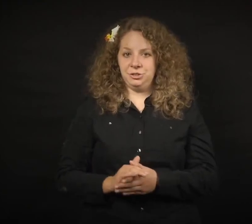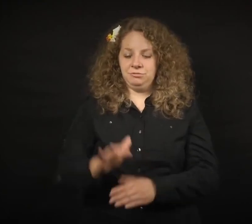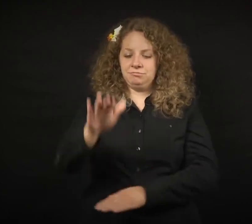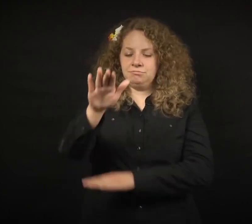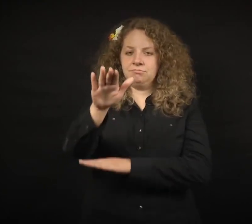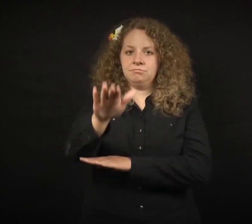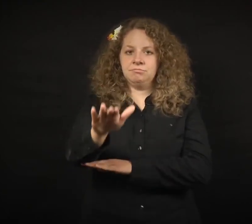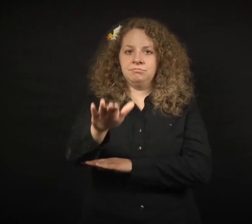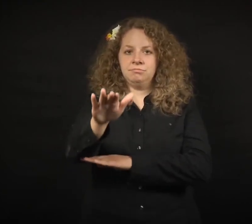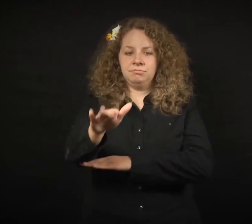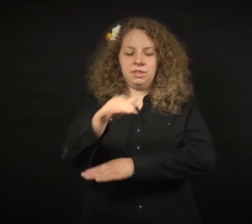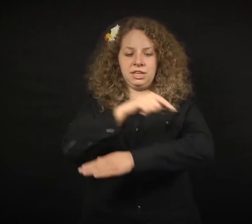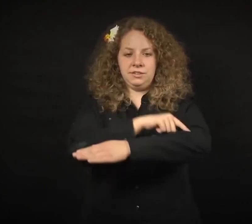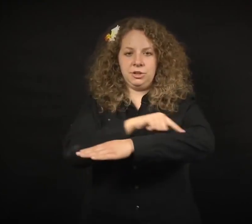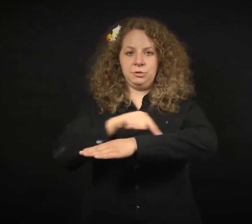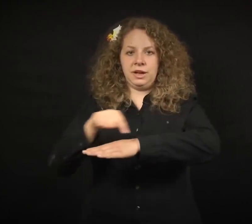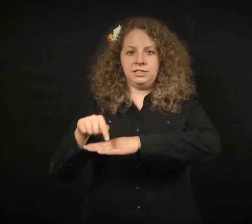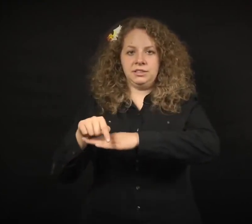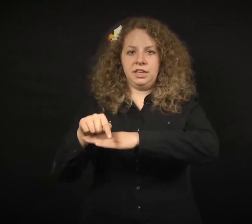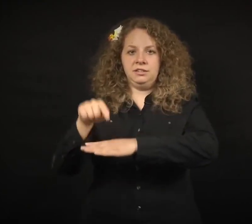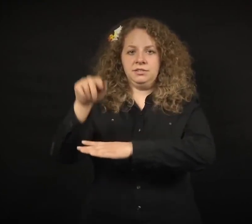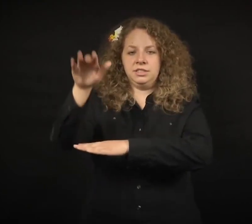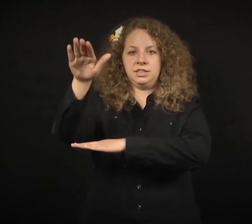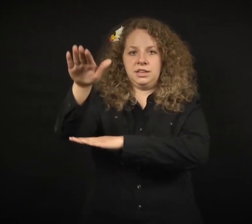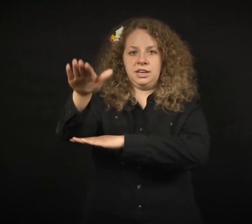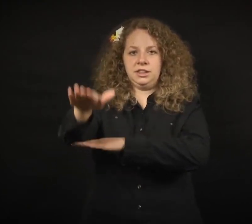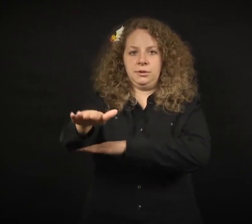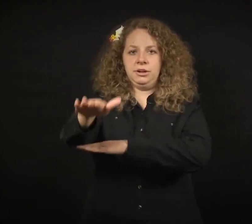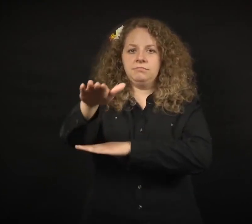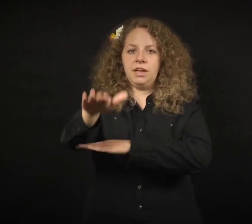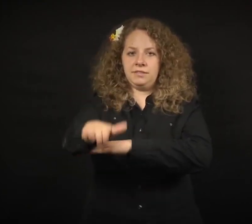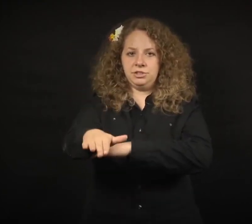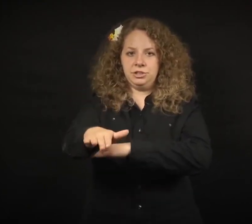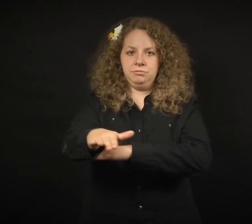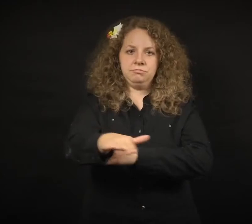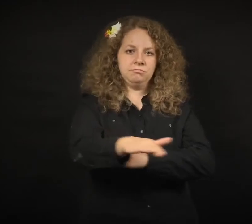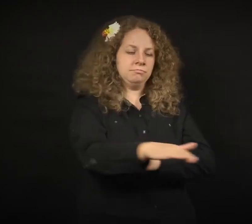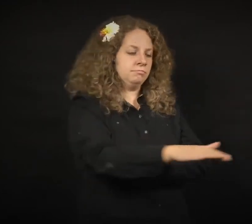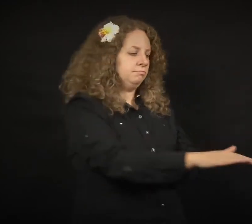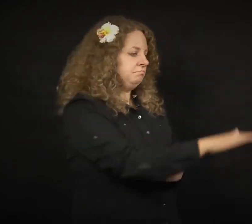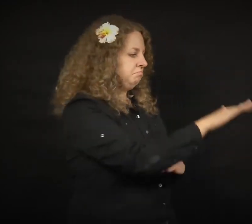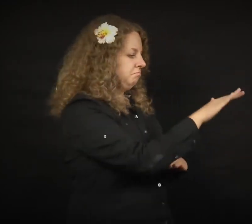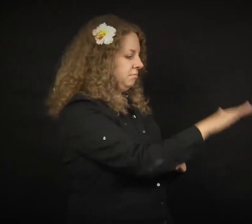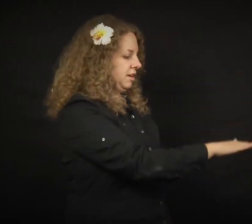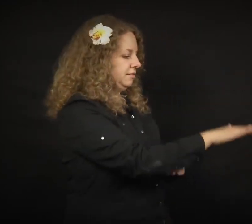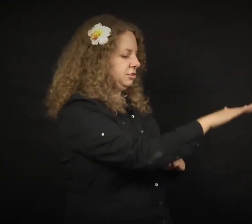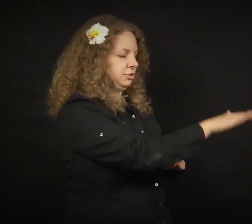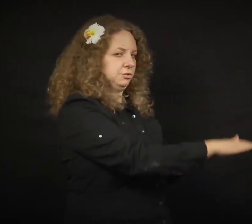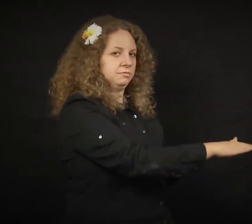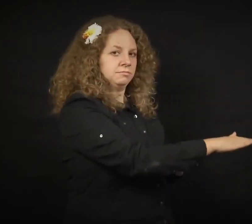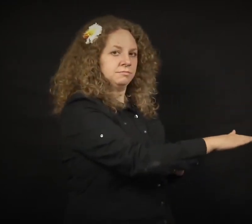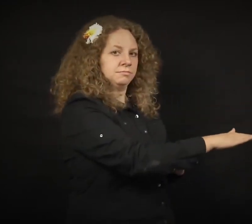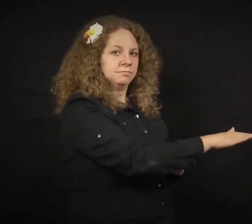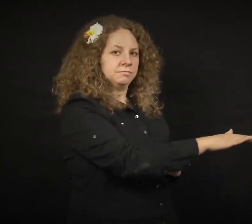Afternoon, the idea of the horizon line, the sun getting lower, afternoon, afternoon.